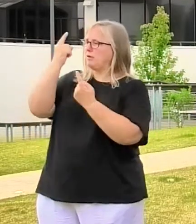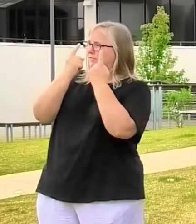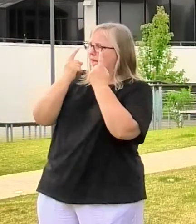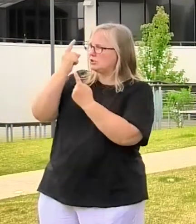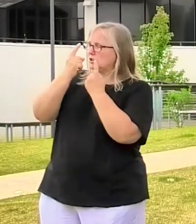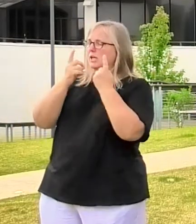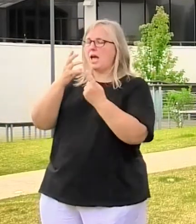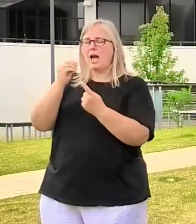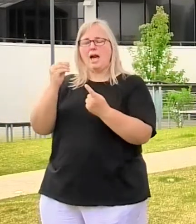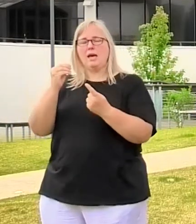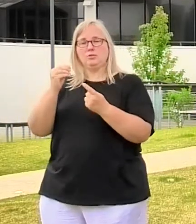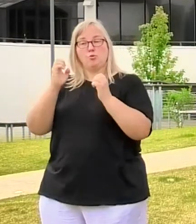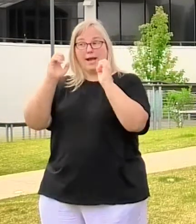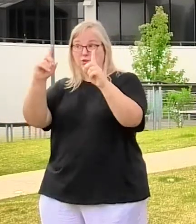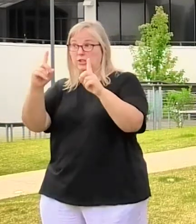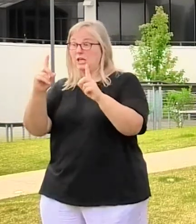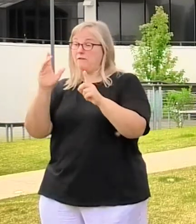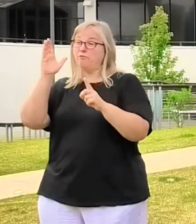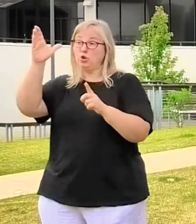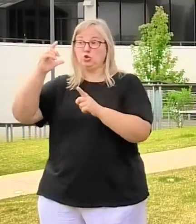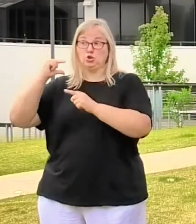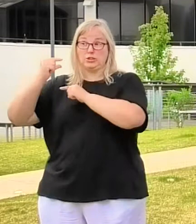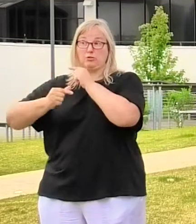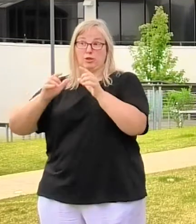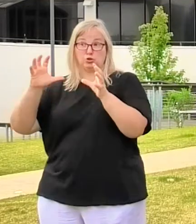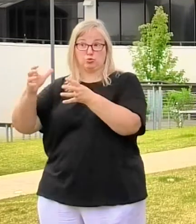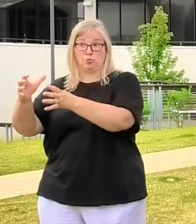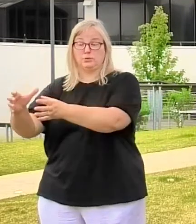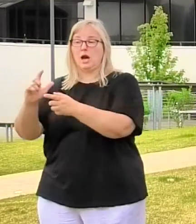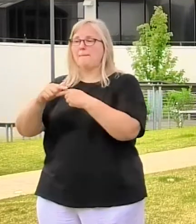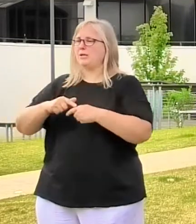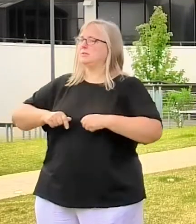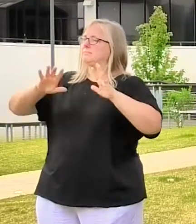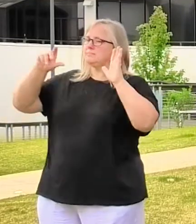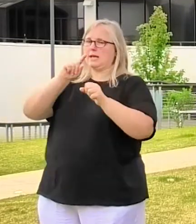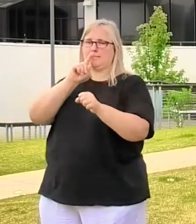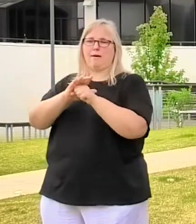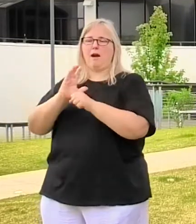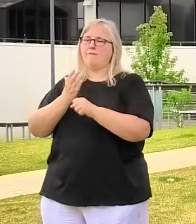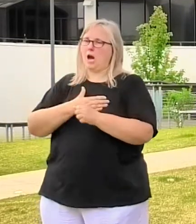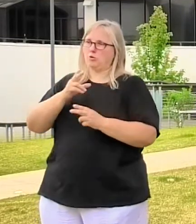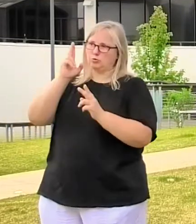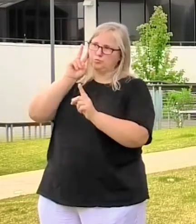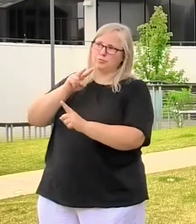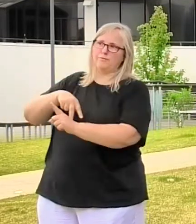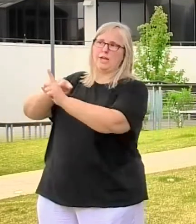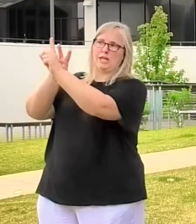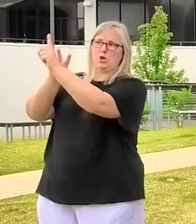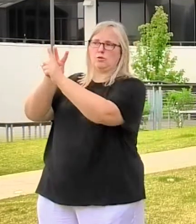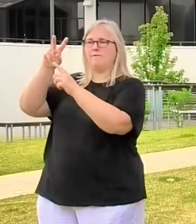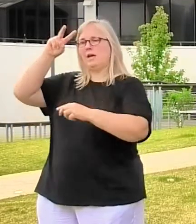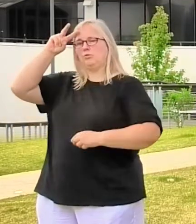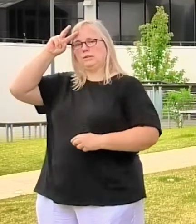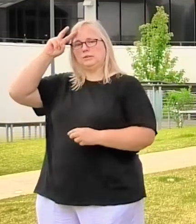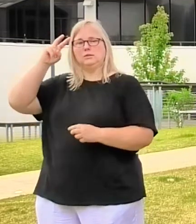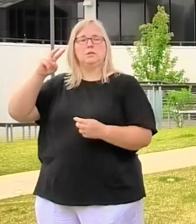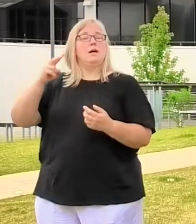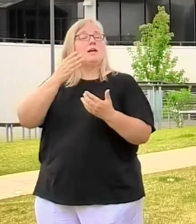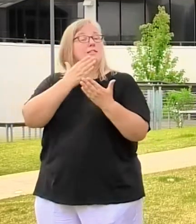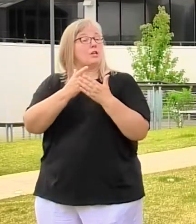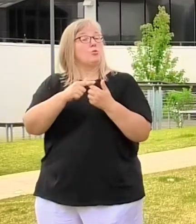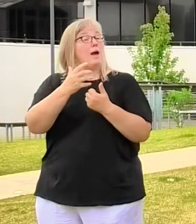future generations about the sacrifice and commitment of our revered veterans. Thank you to